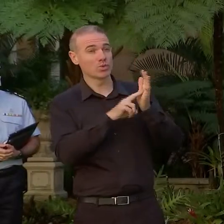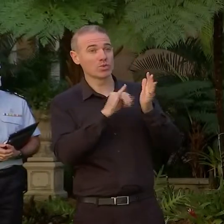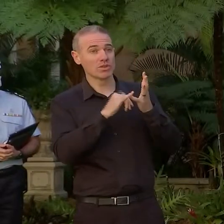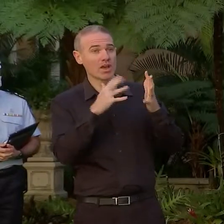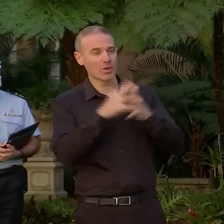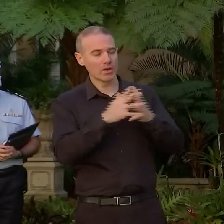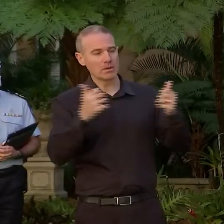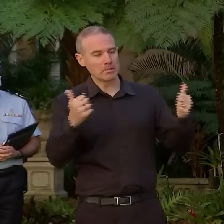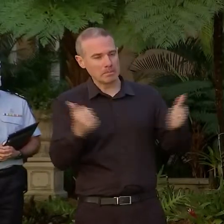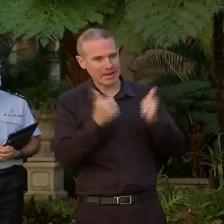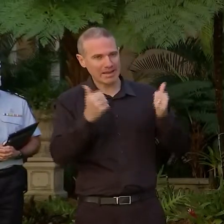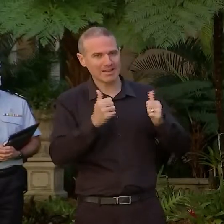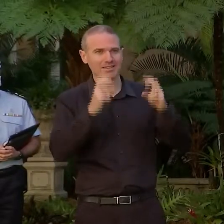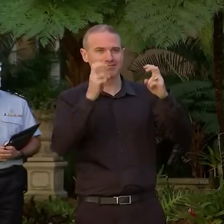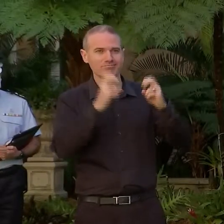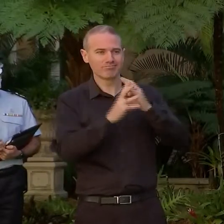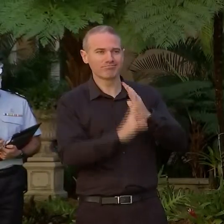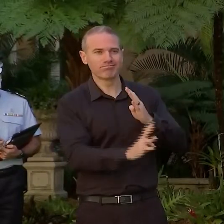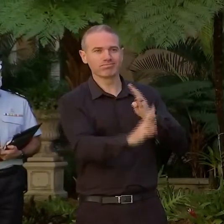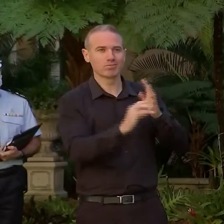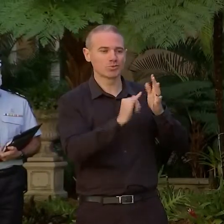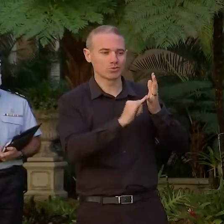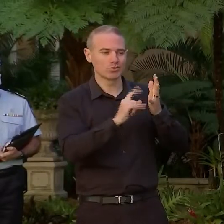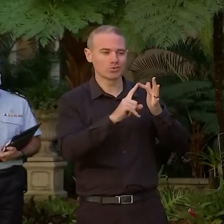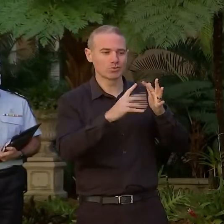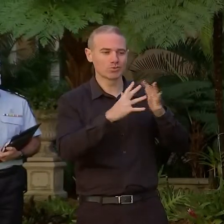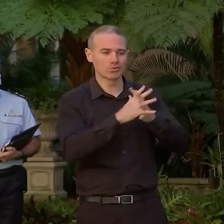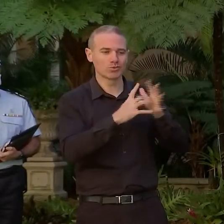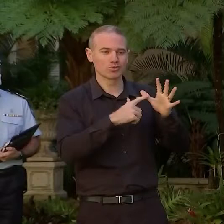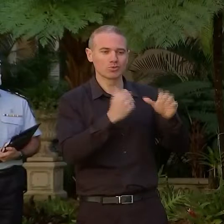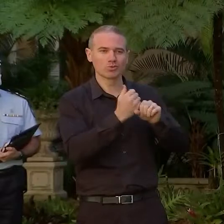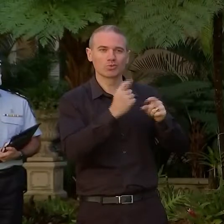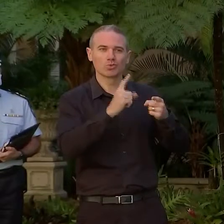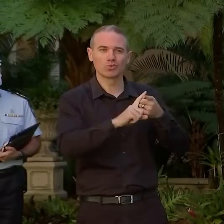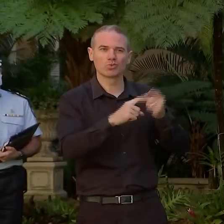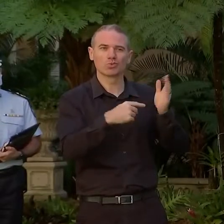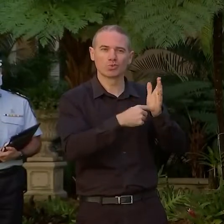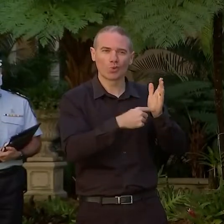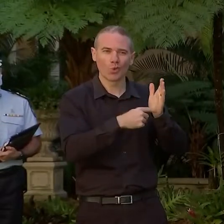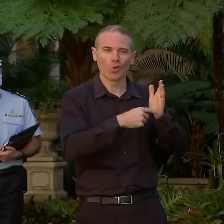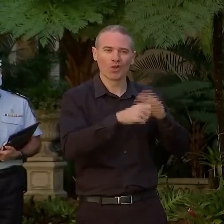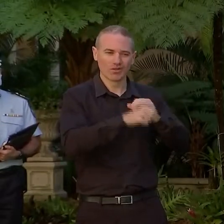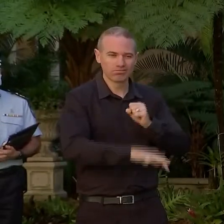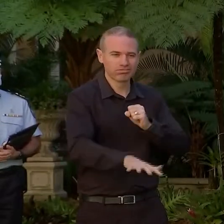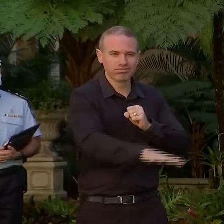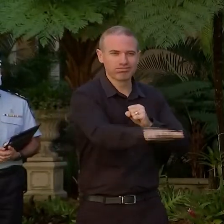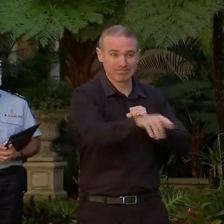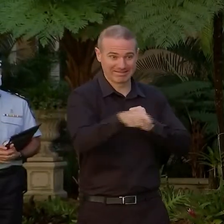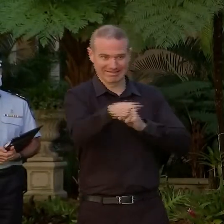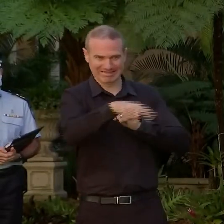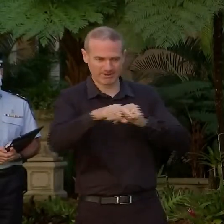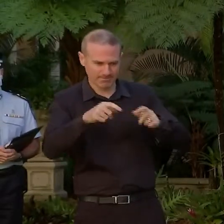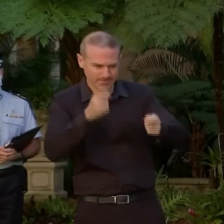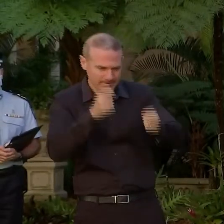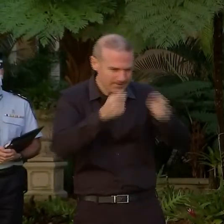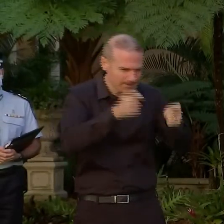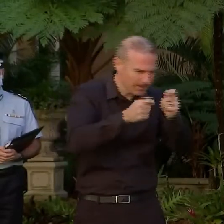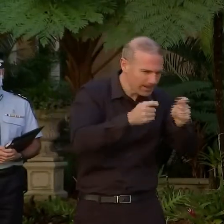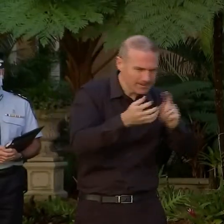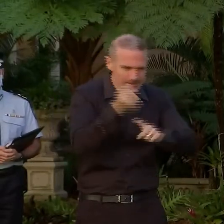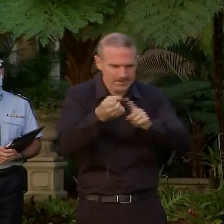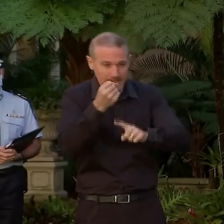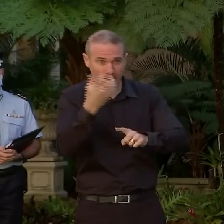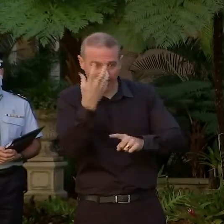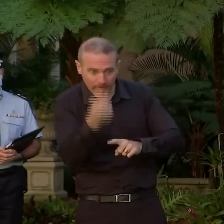sewage testing, and I get those results every morning around 7:30, and they haven't had any positive sewage